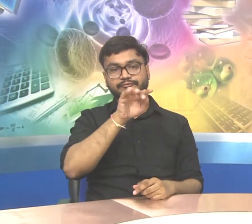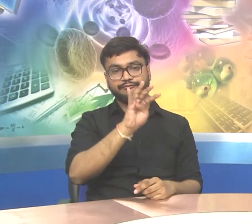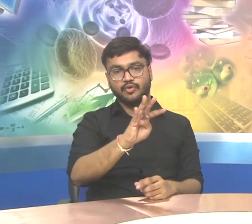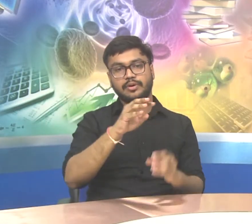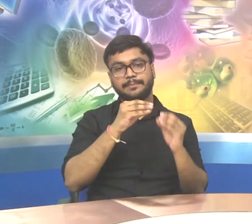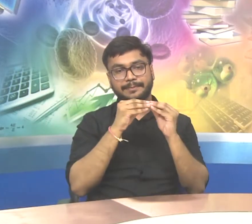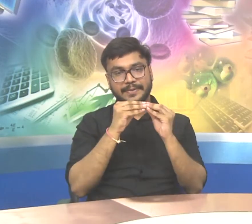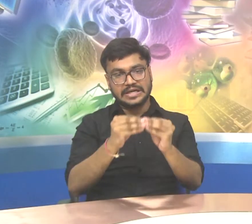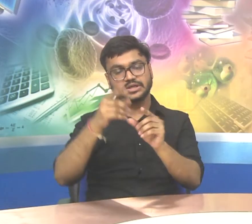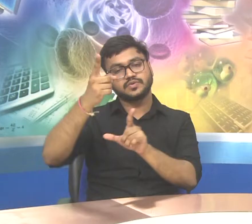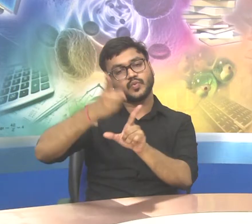years ago.